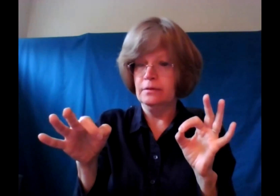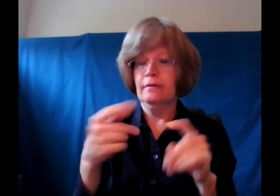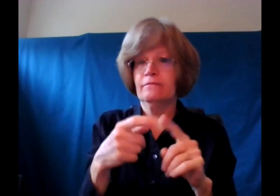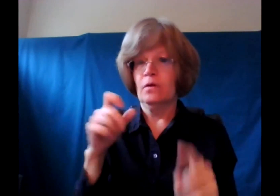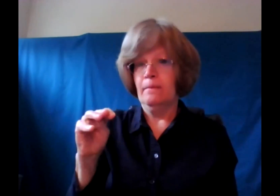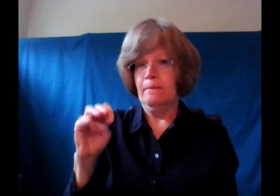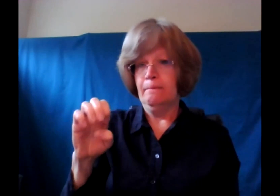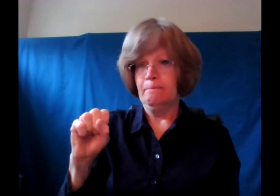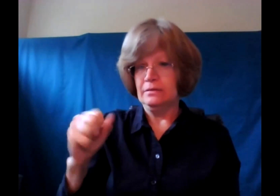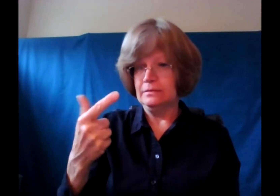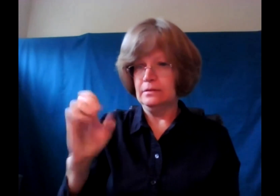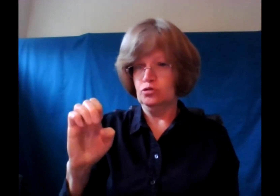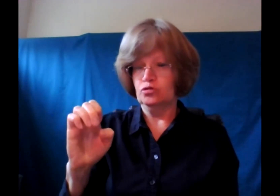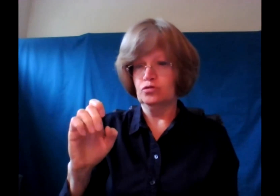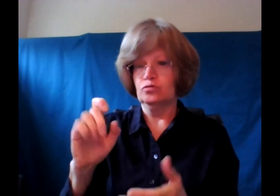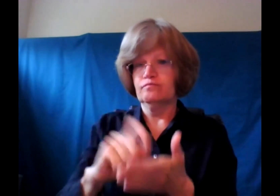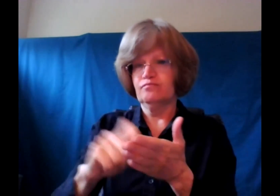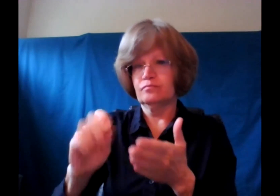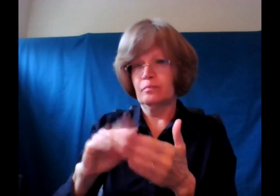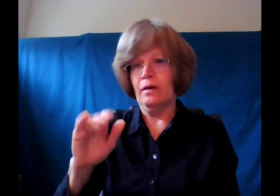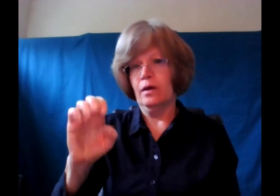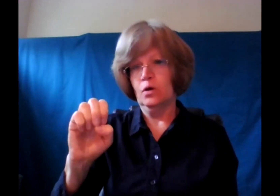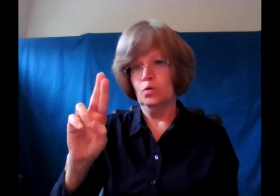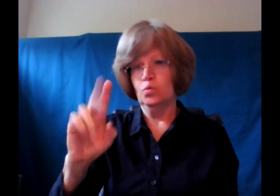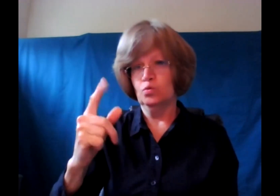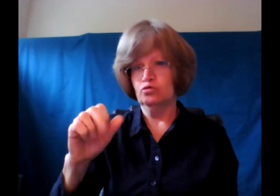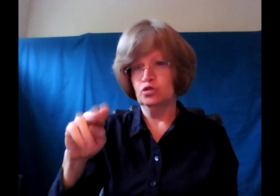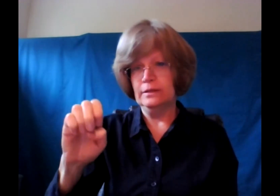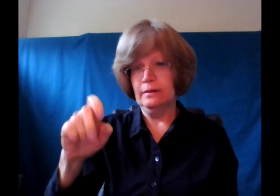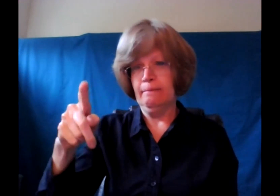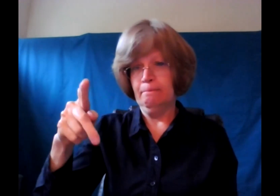the message, which is by Eugene Peterson.